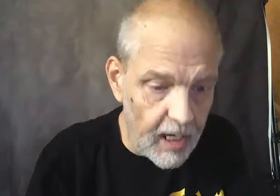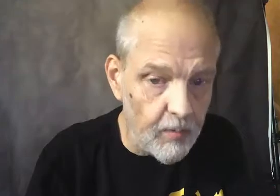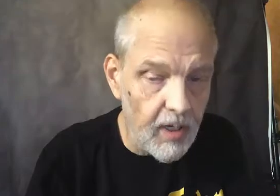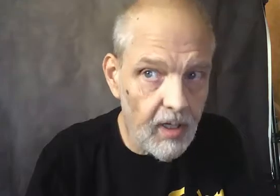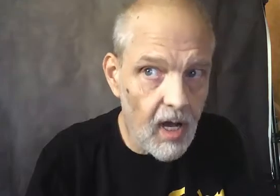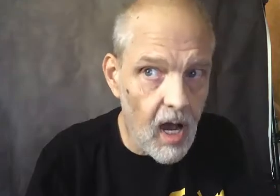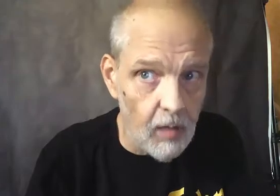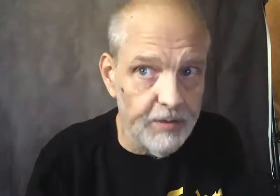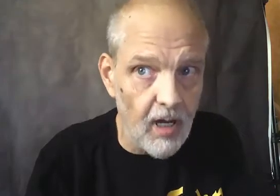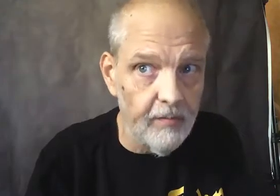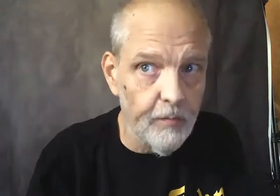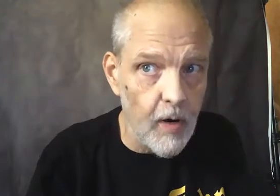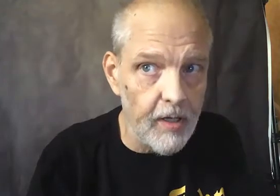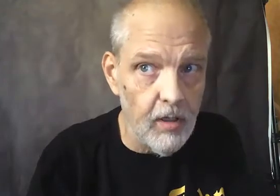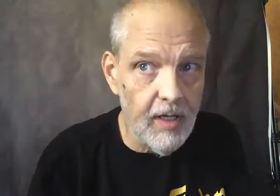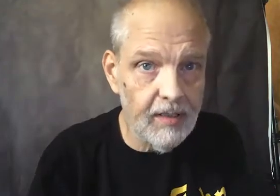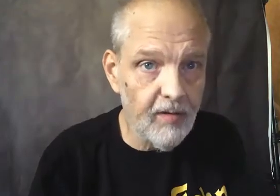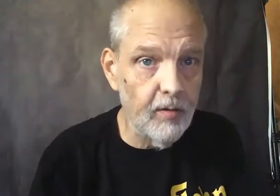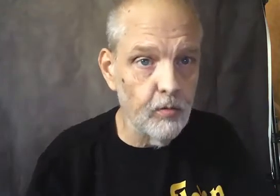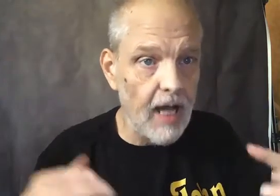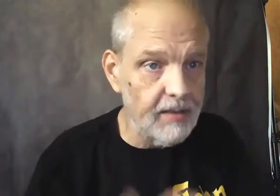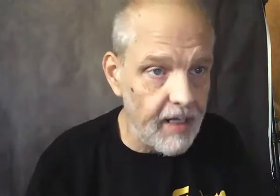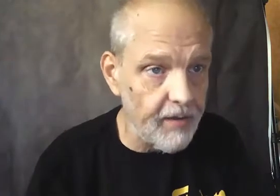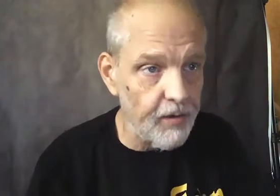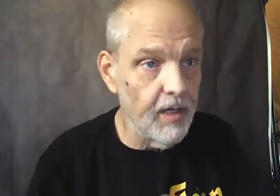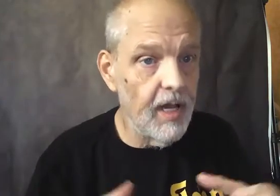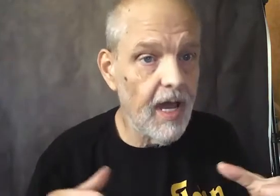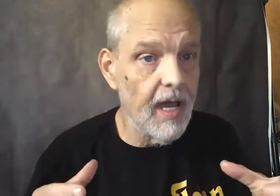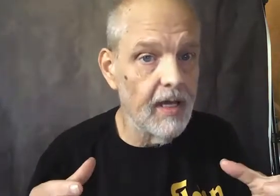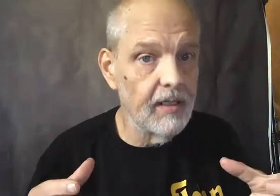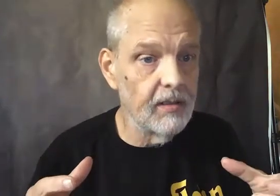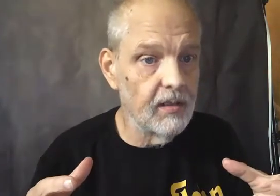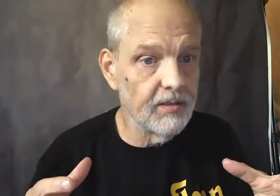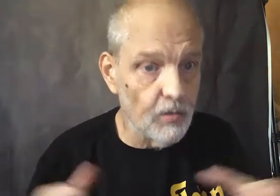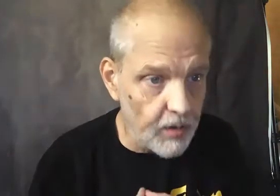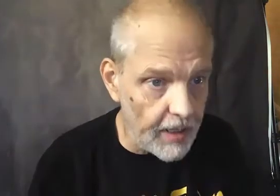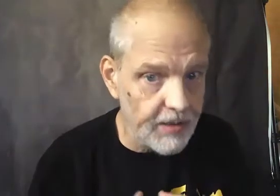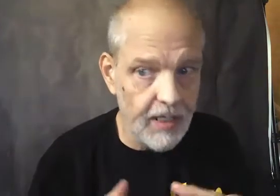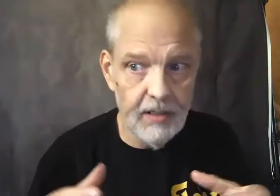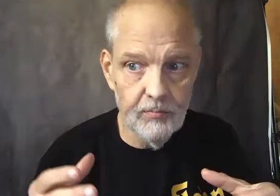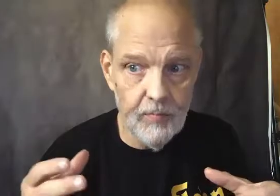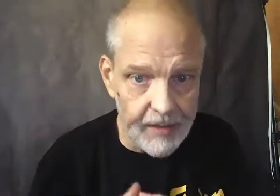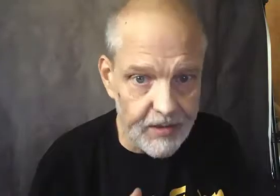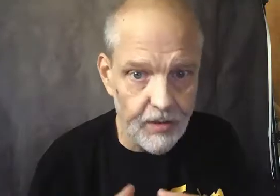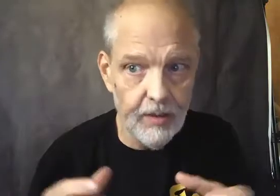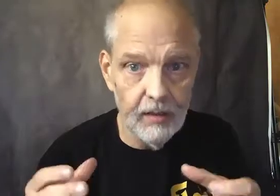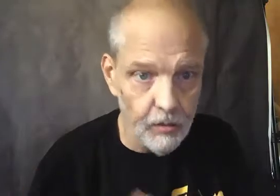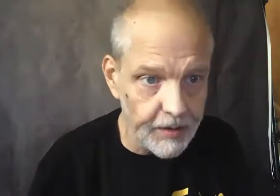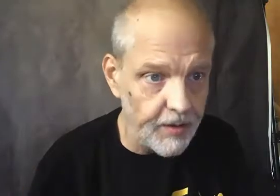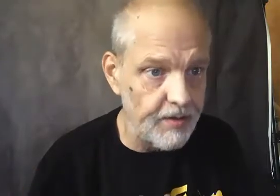became hubs of where deaf people got together and socialized and met each other and learned each other's